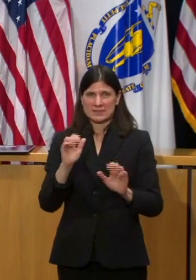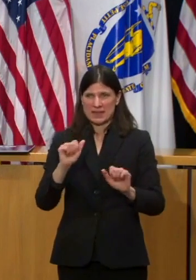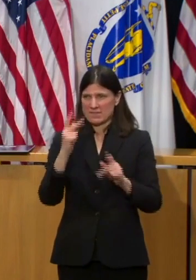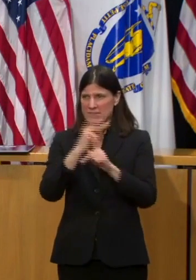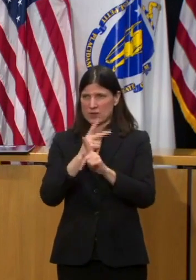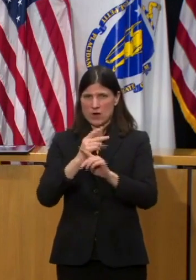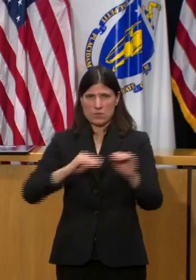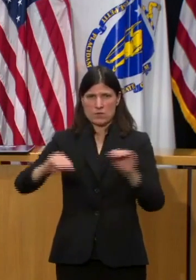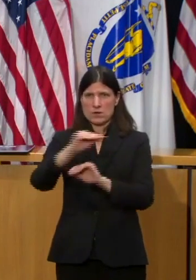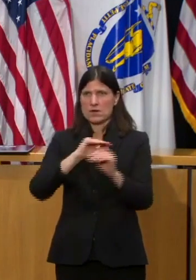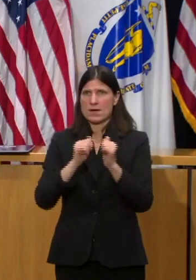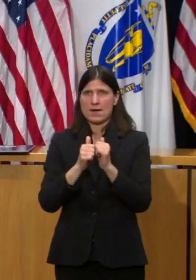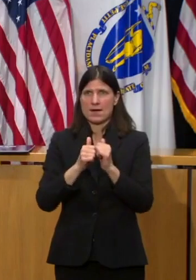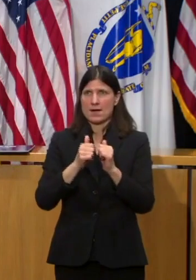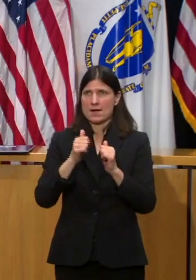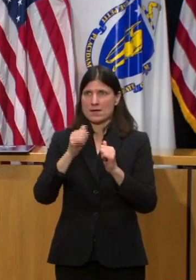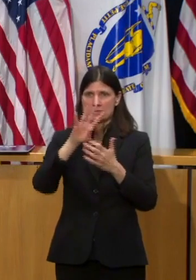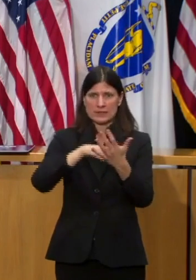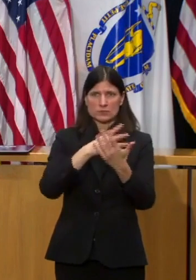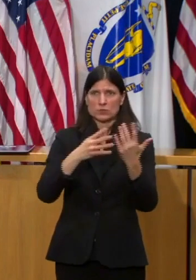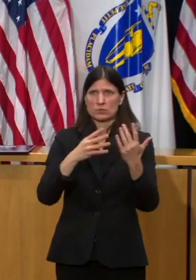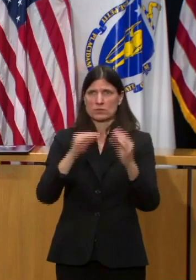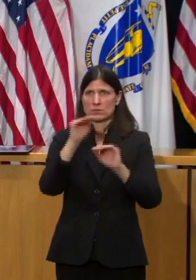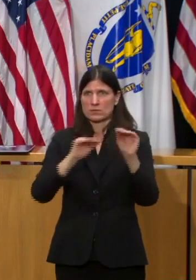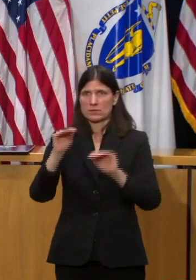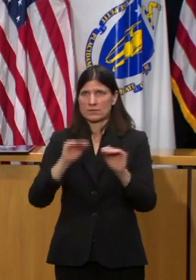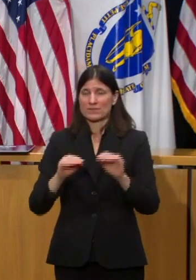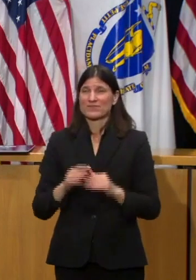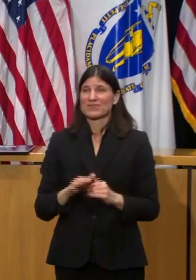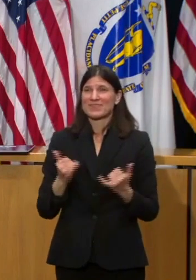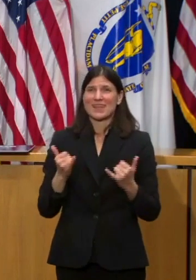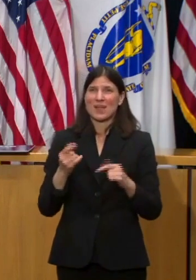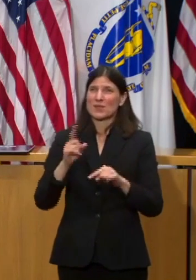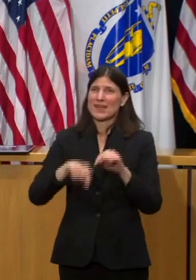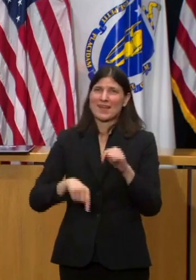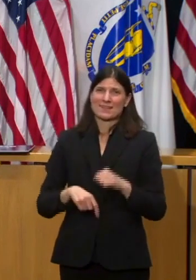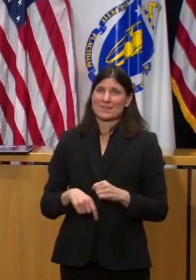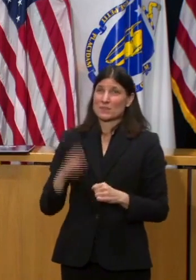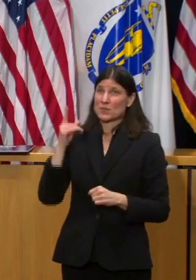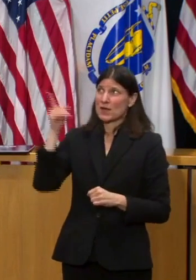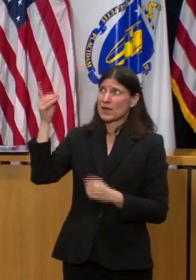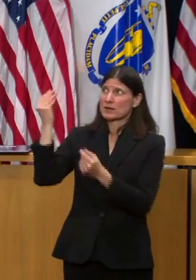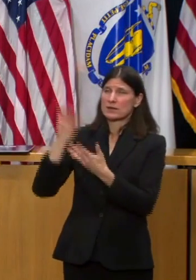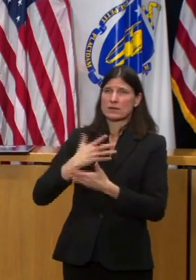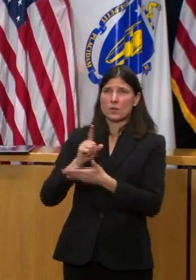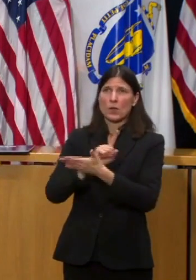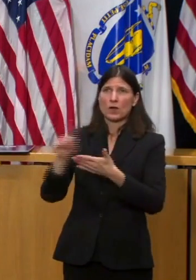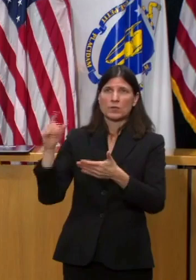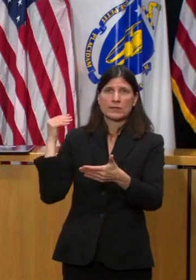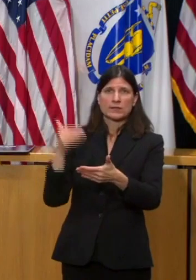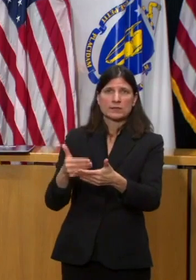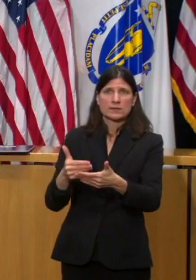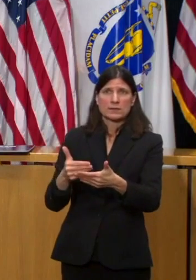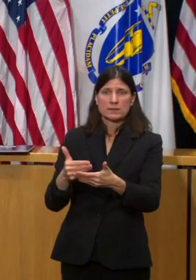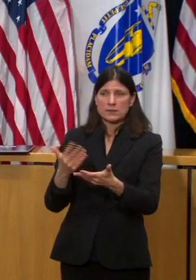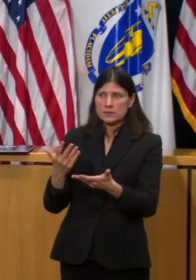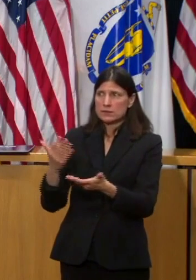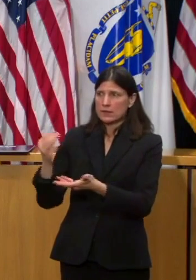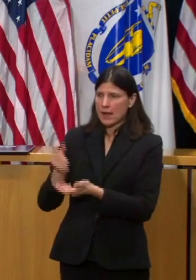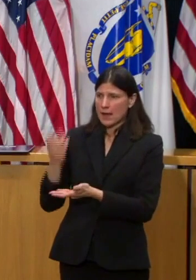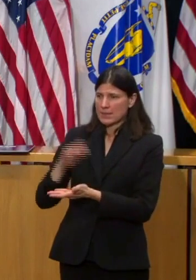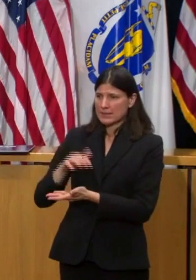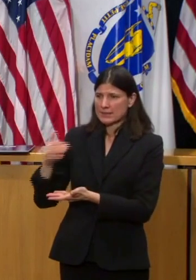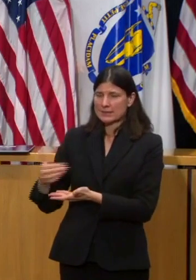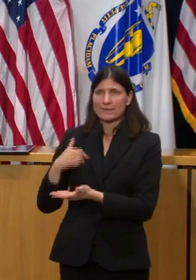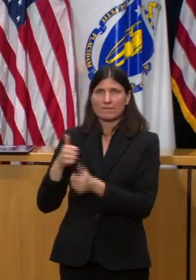But without the certainty, it's really hard to create the same certainty among the provider community that's actually administering the